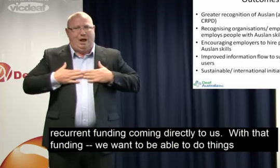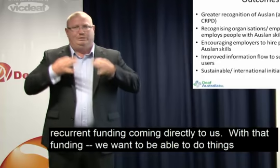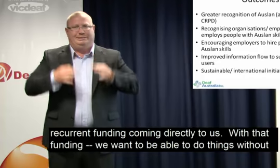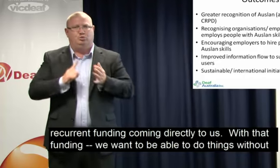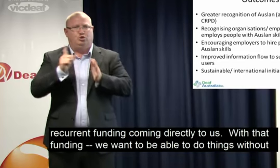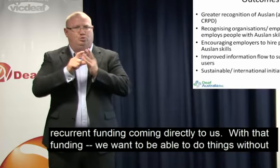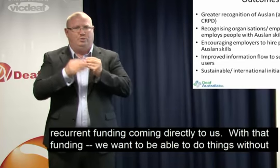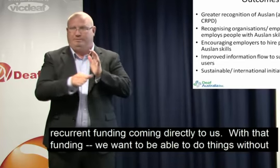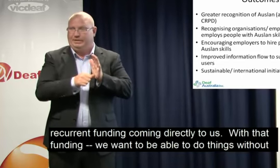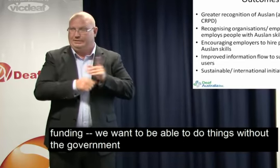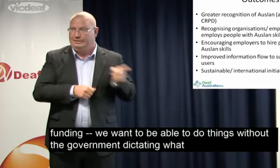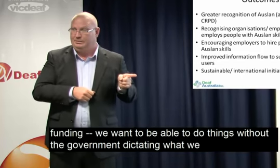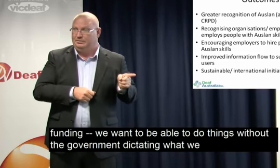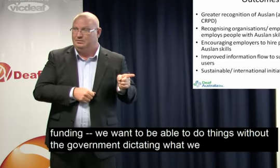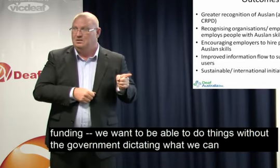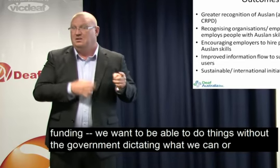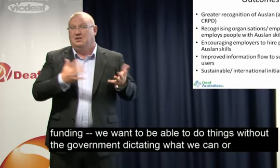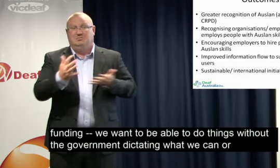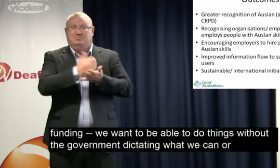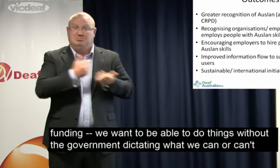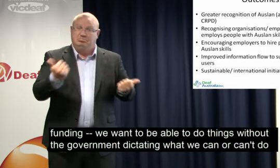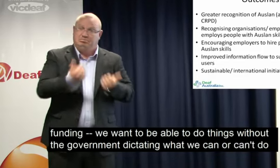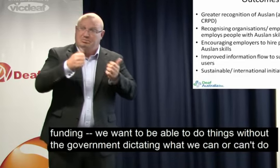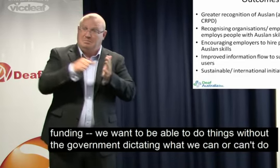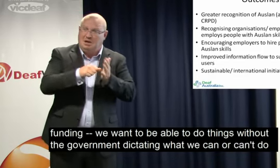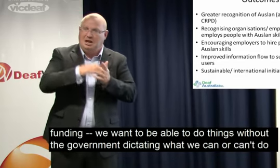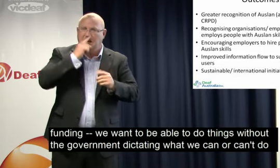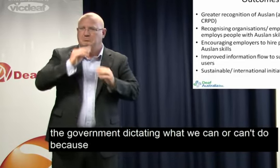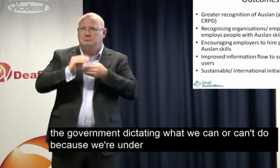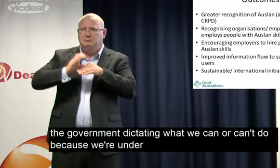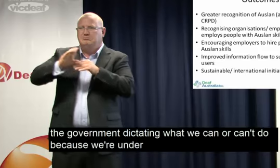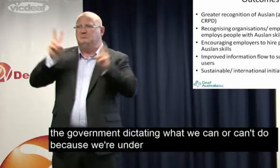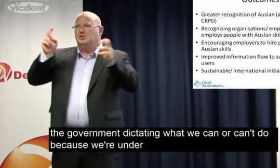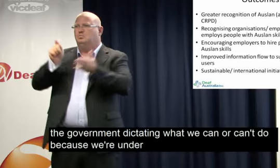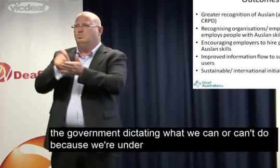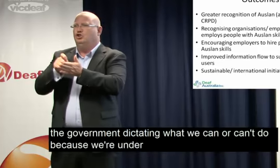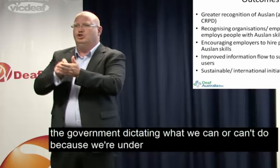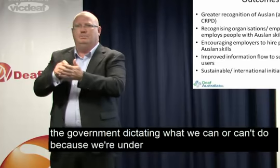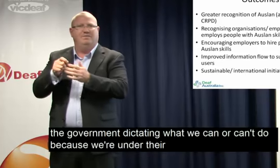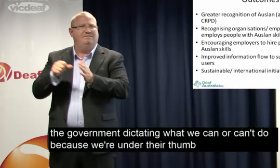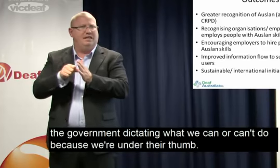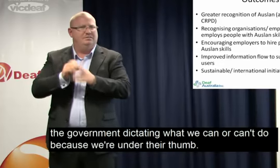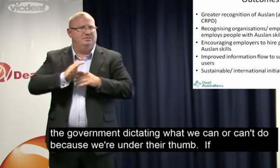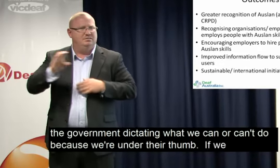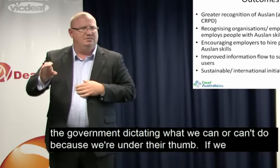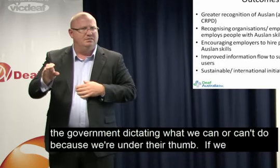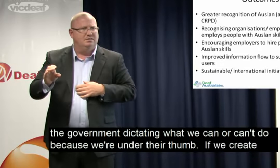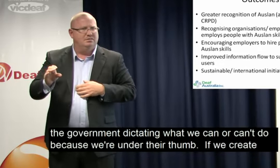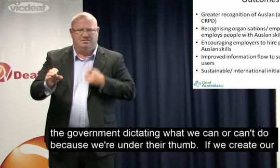If we create our own income streams, then we can decide what we do with the funds. And hopefully with that, be able to